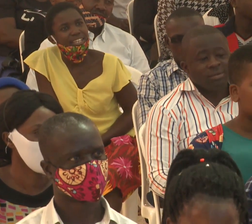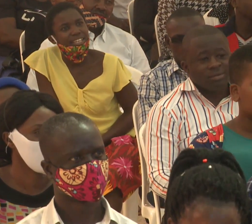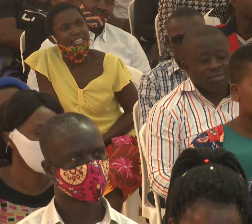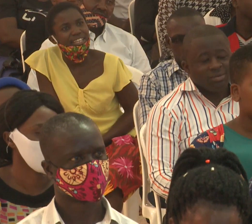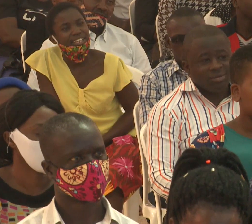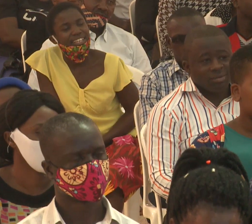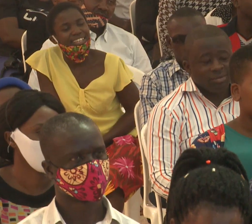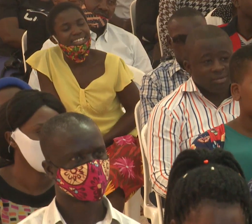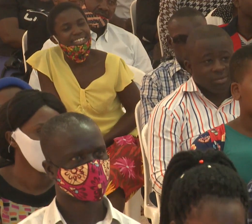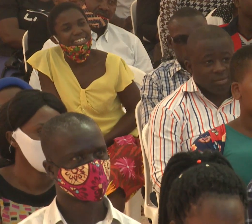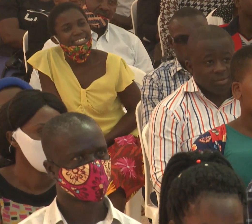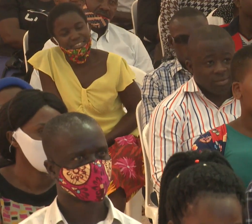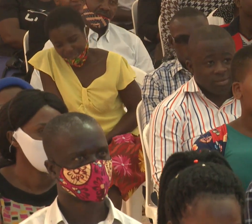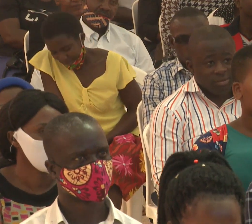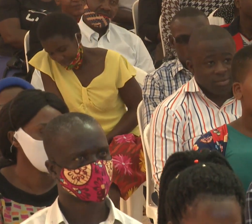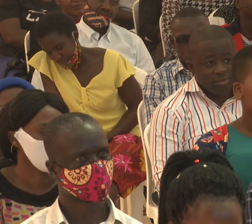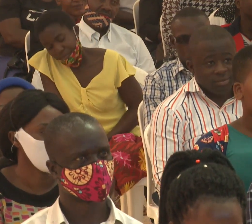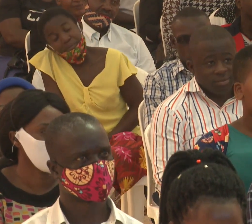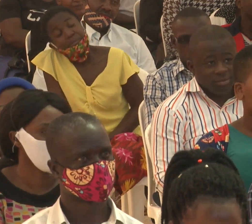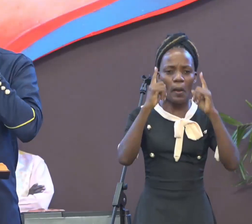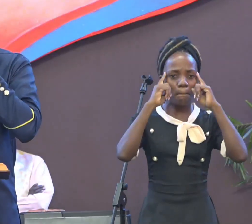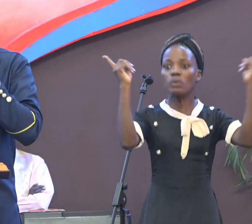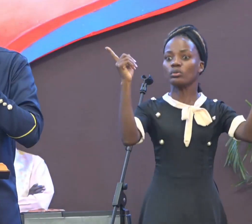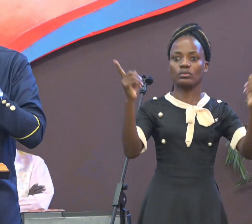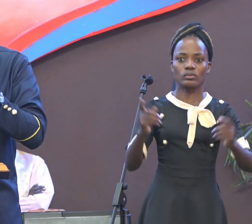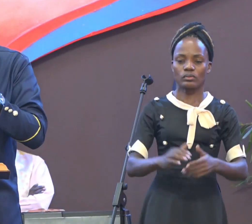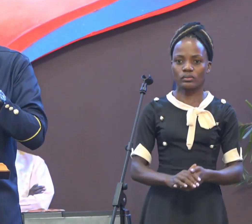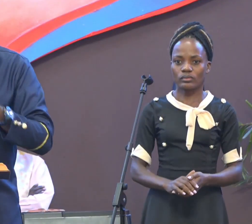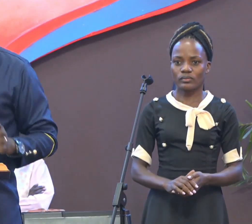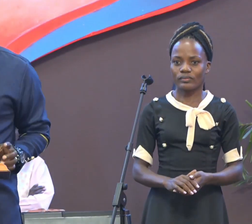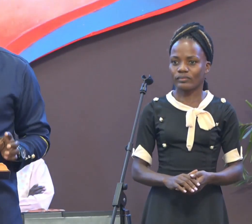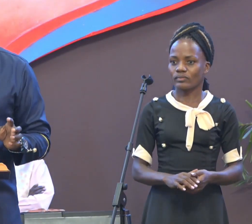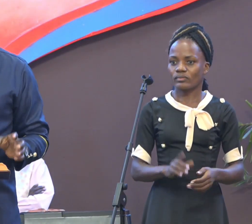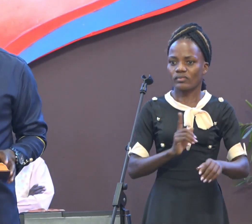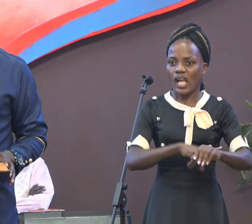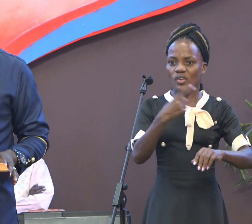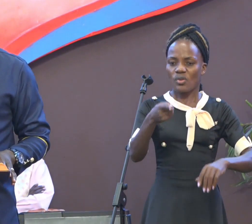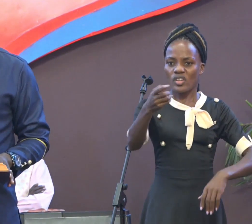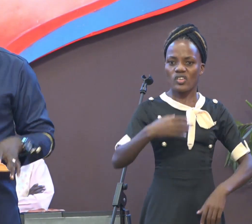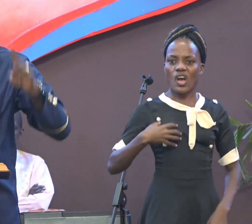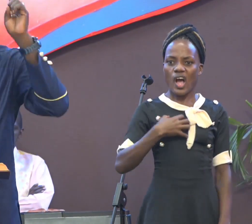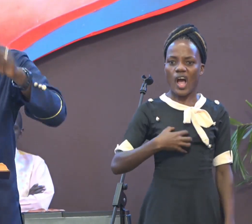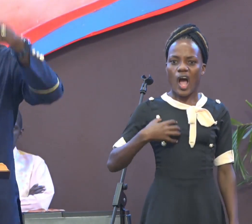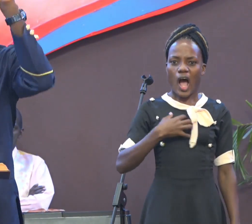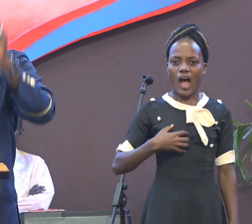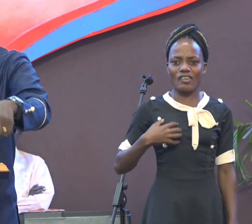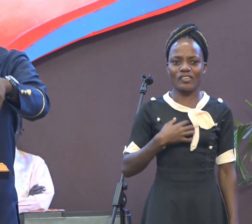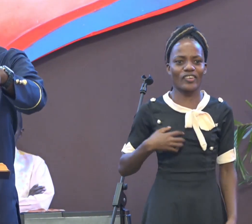argued. We went to sleep so early because we are not well.